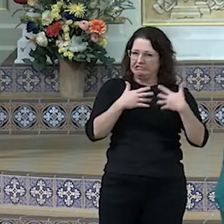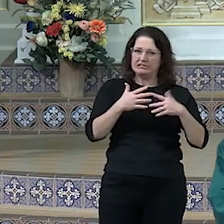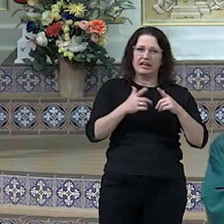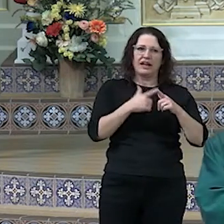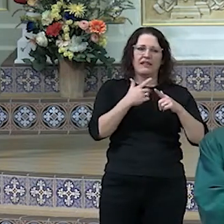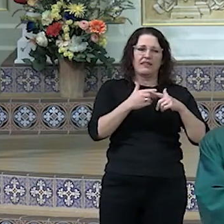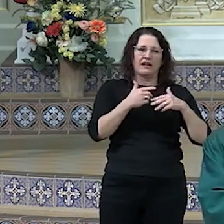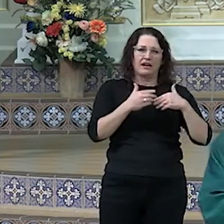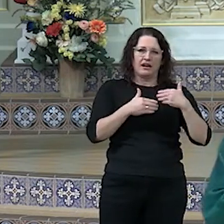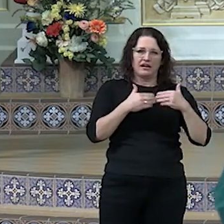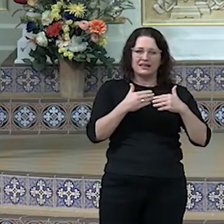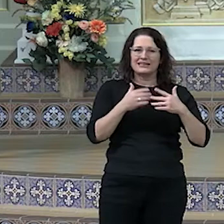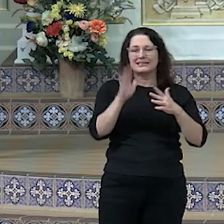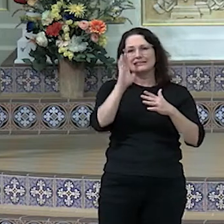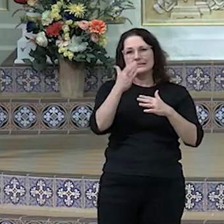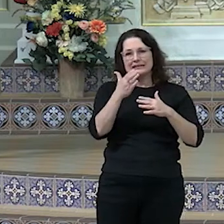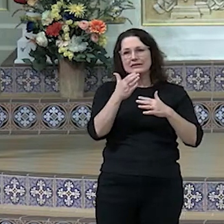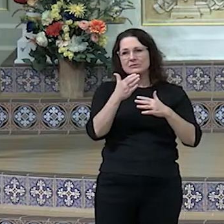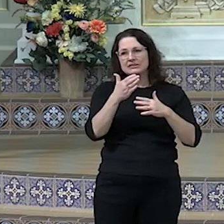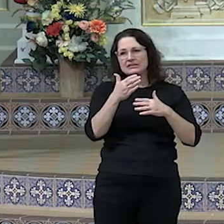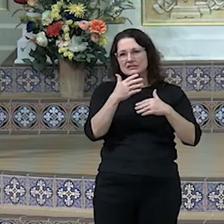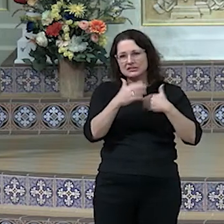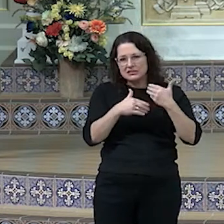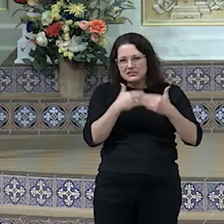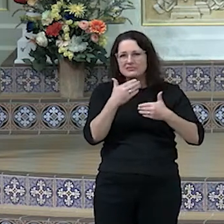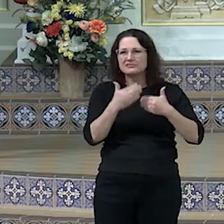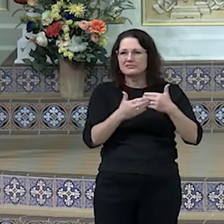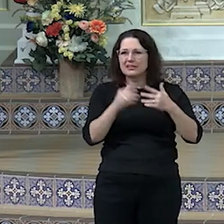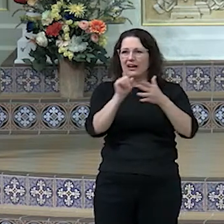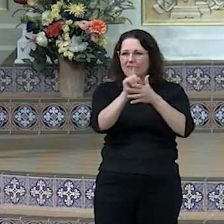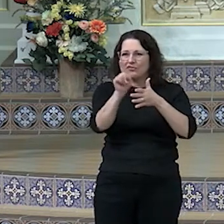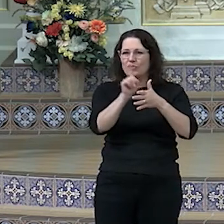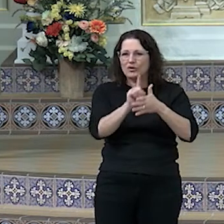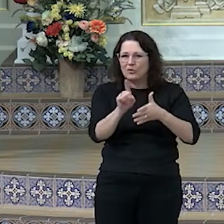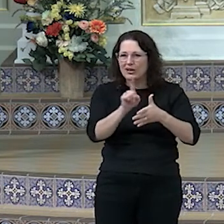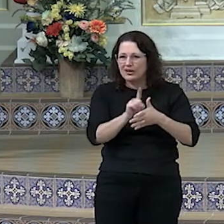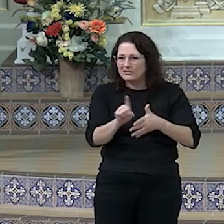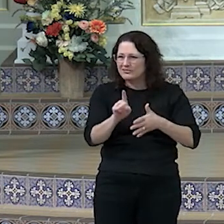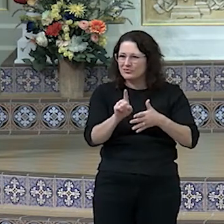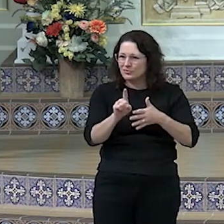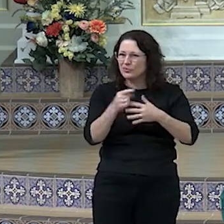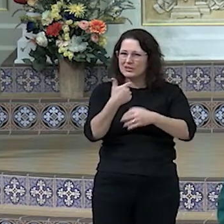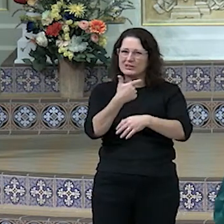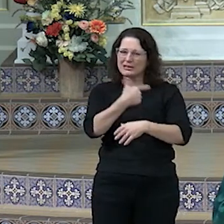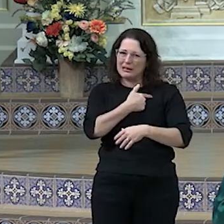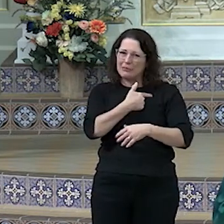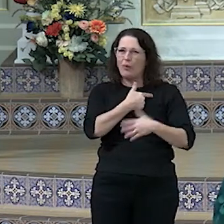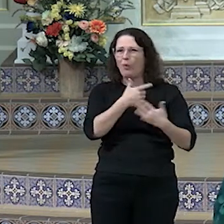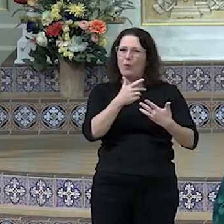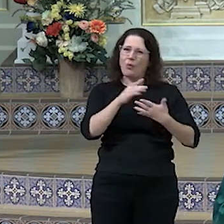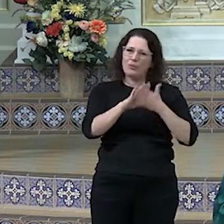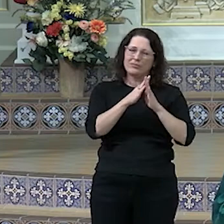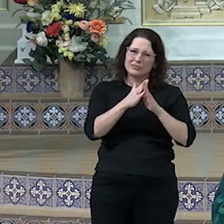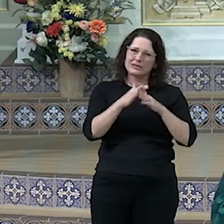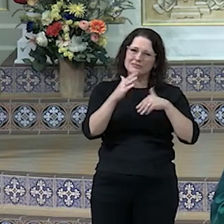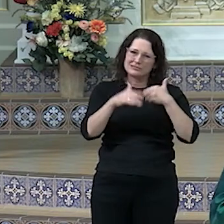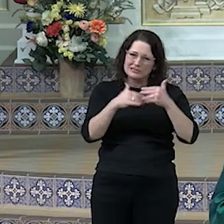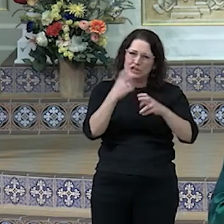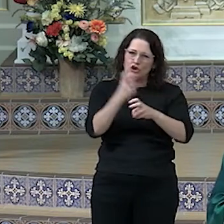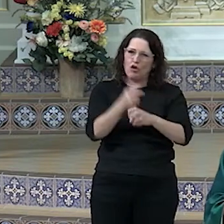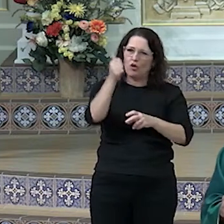so the longer I go into this, the further I go into these treatments, the longer I'm feeling bad,